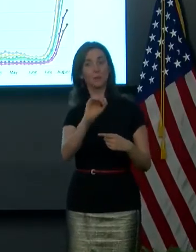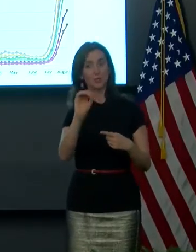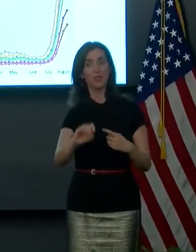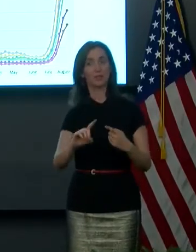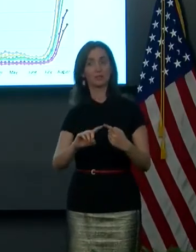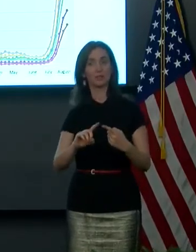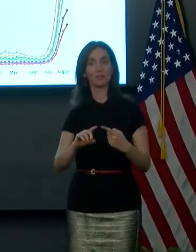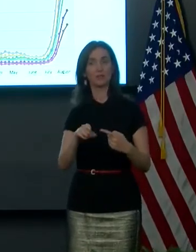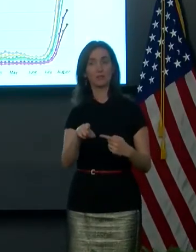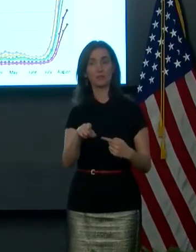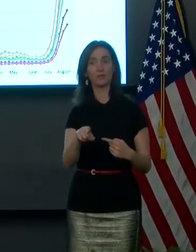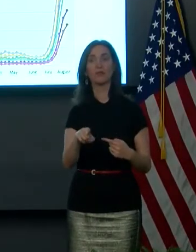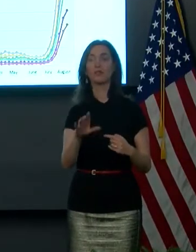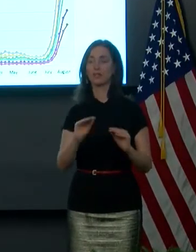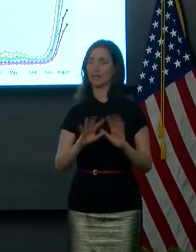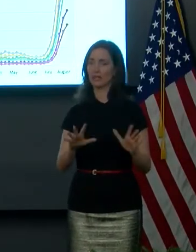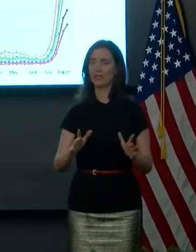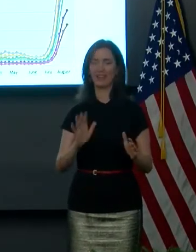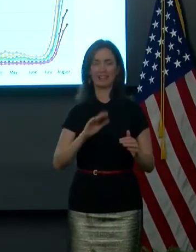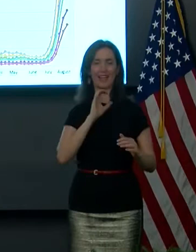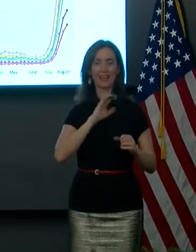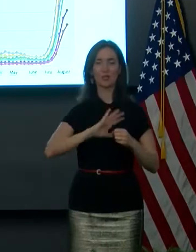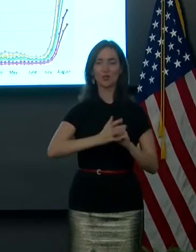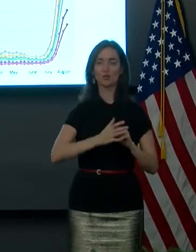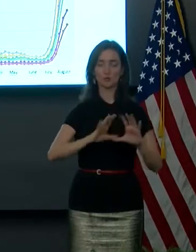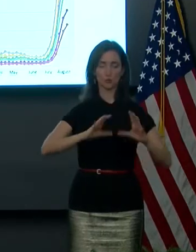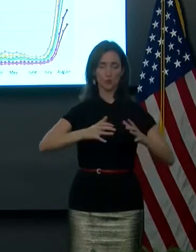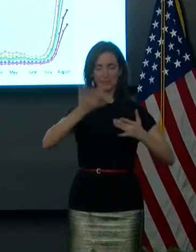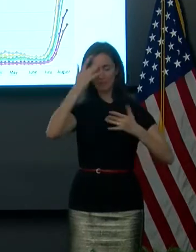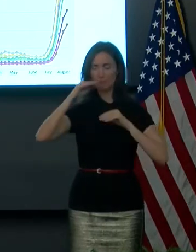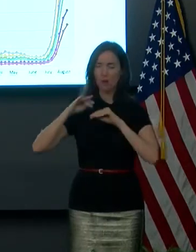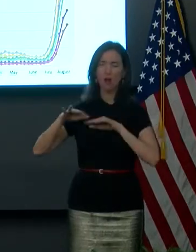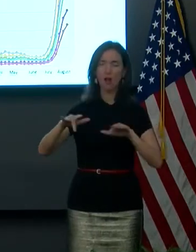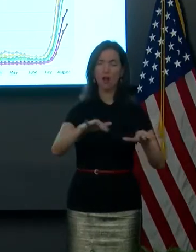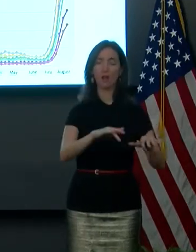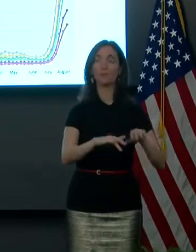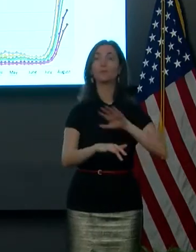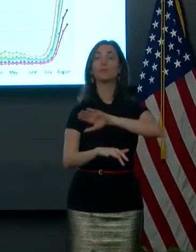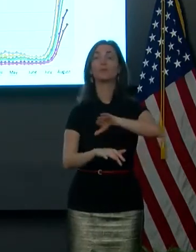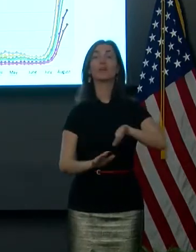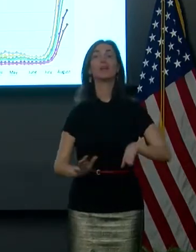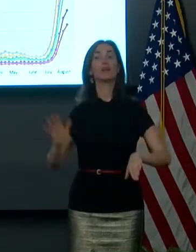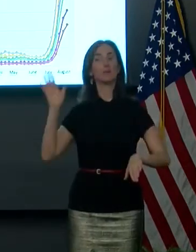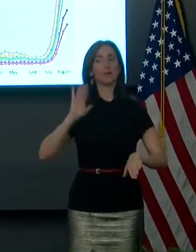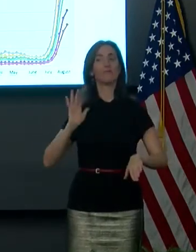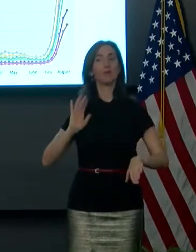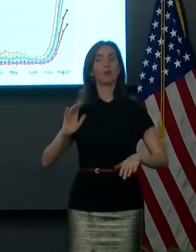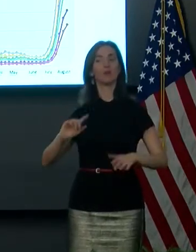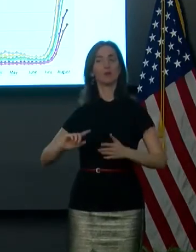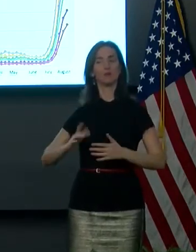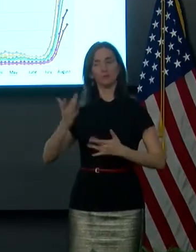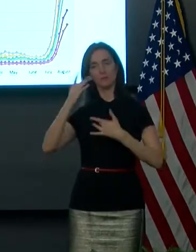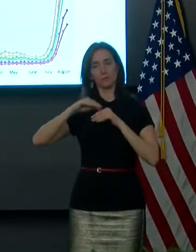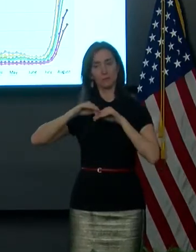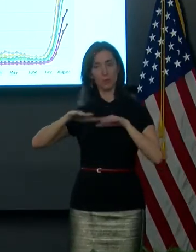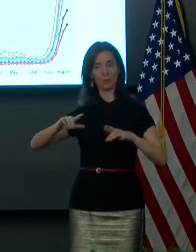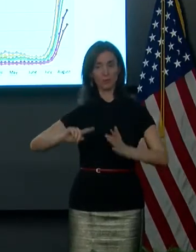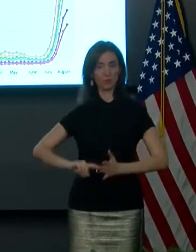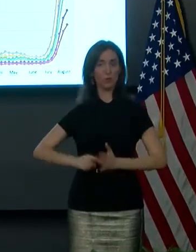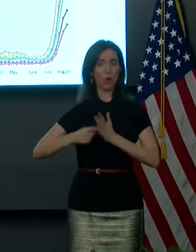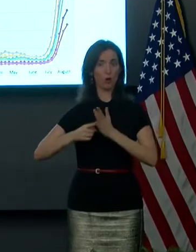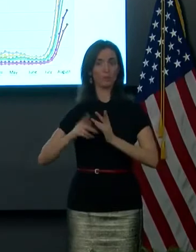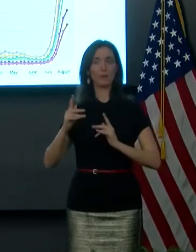disease in these age groups. There were myths, misconceptions earlier on in the pandemic that